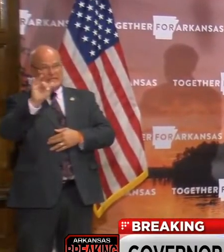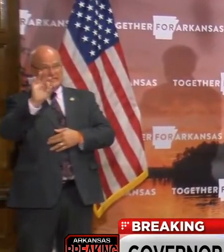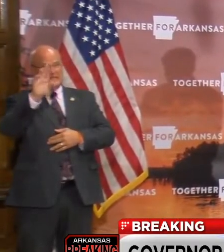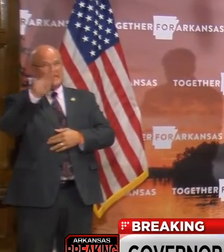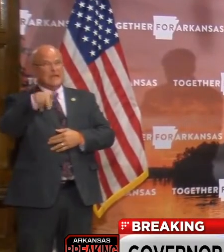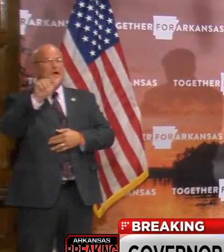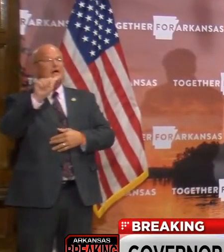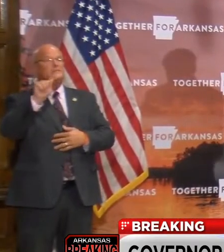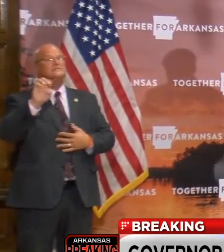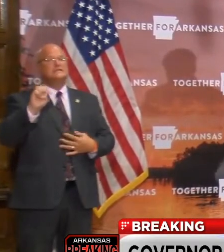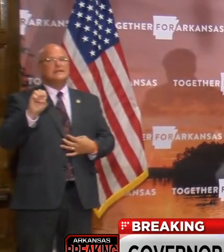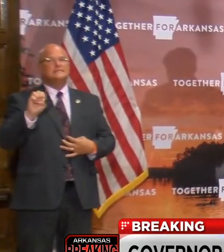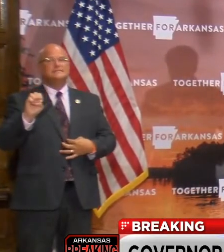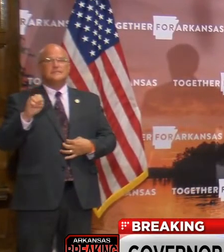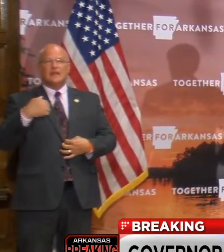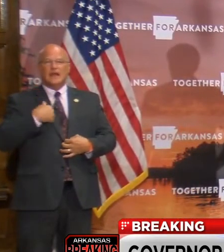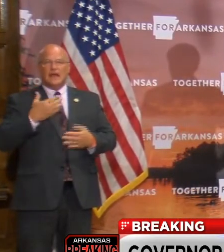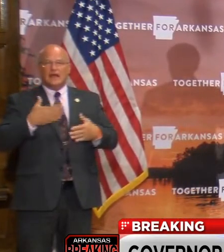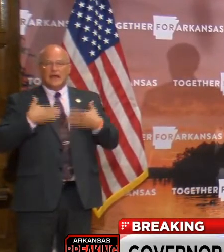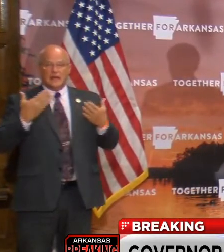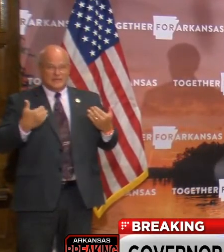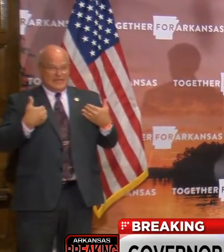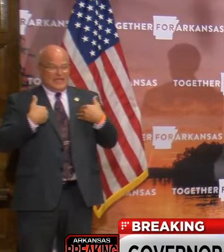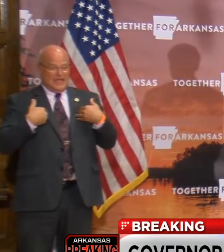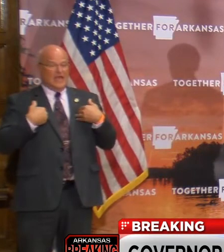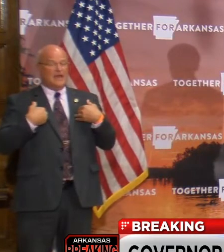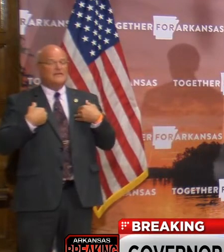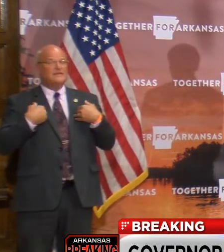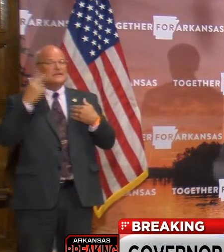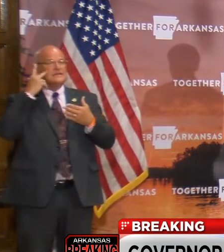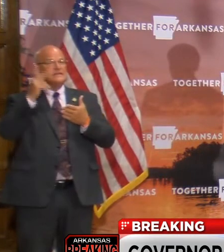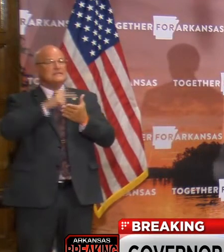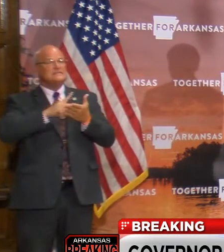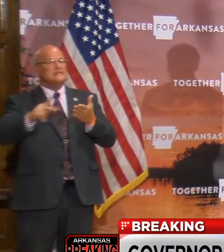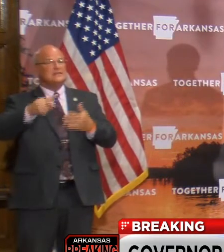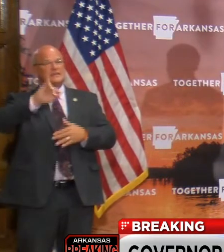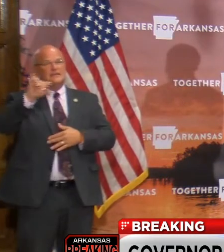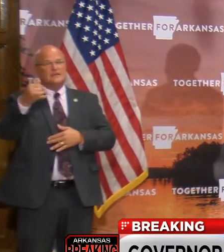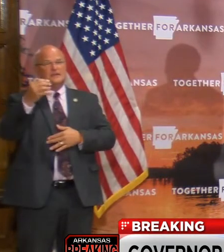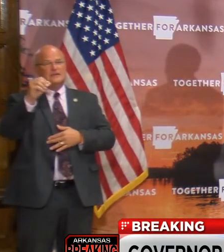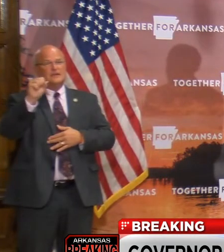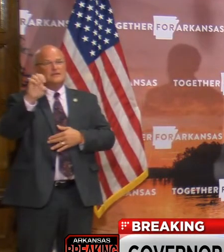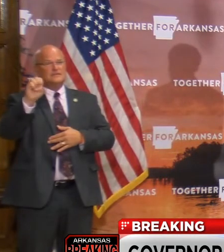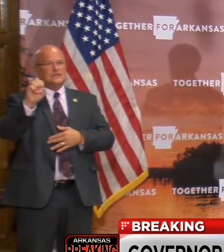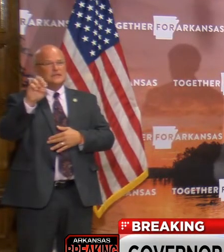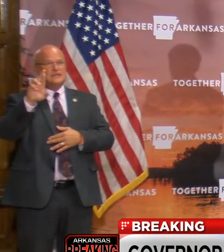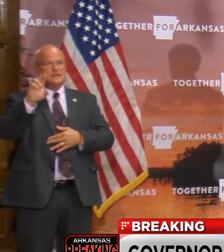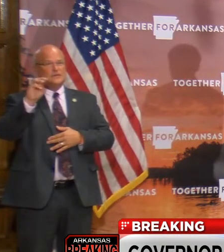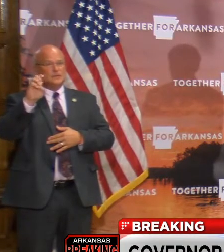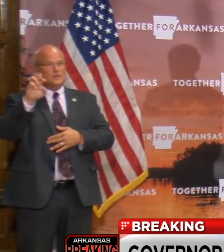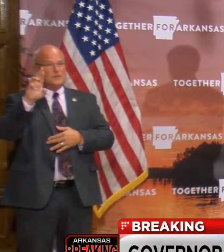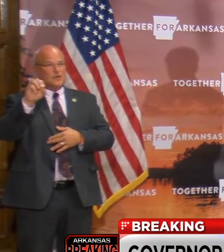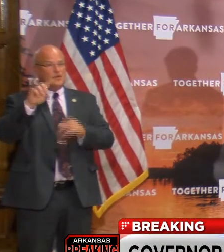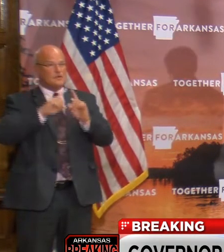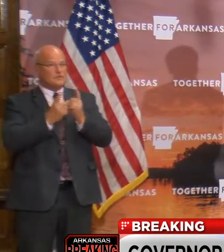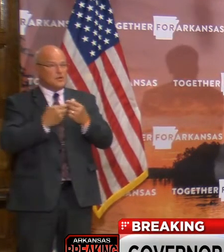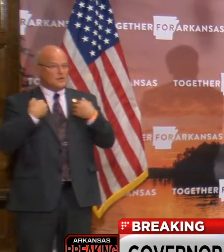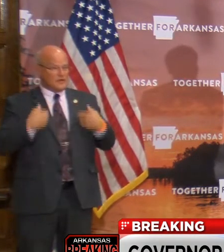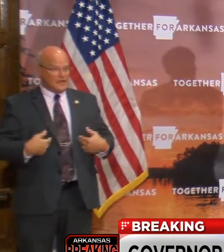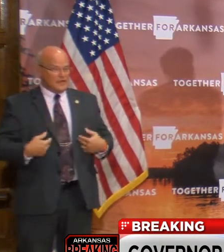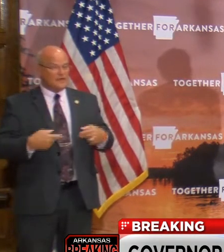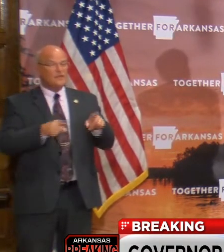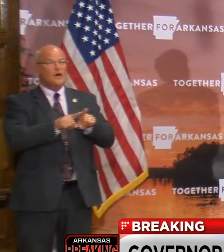COVID-19 update. And I'm pleased to be joined, of course, by Secretary Jose Romero of the Department of Health. But